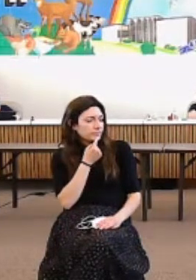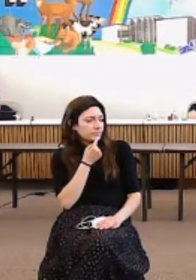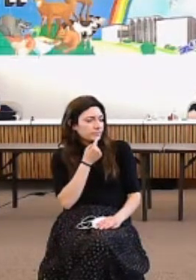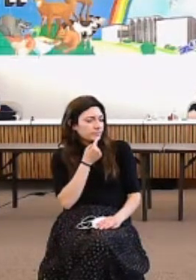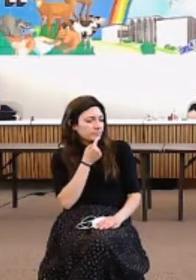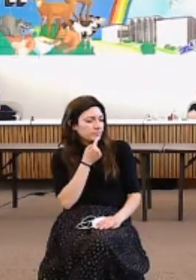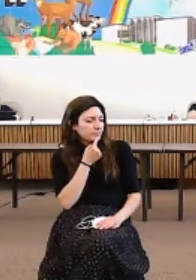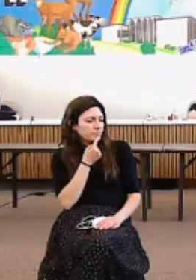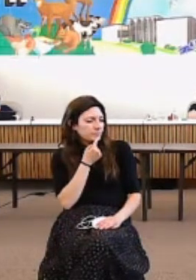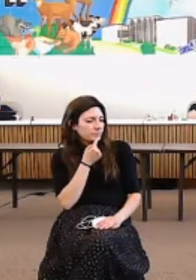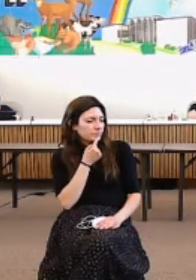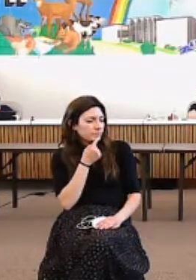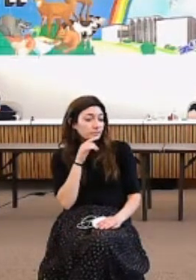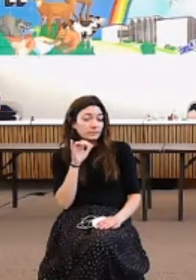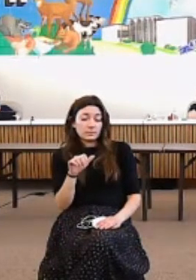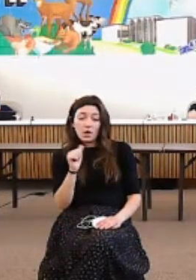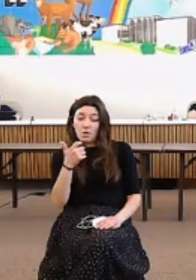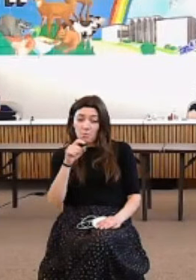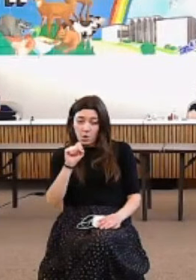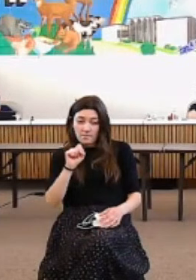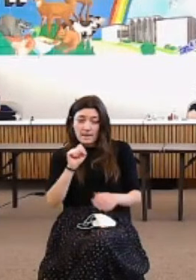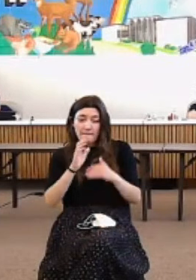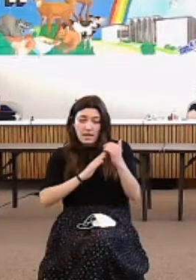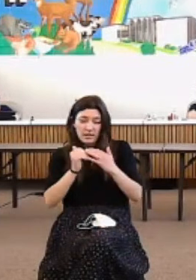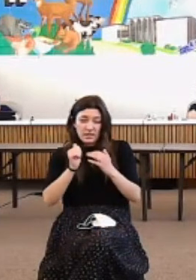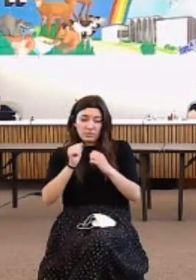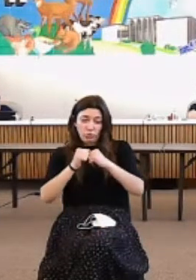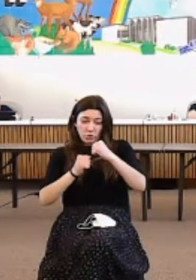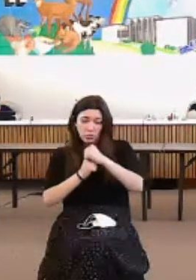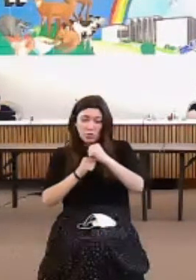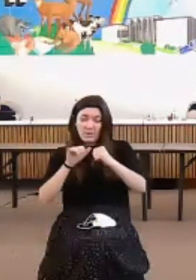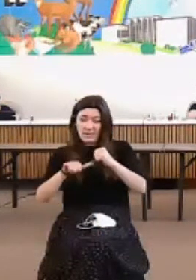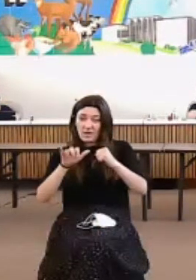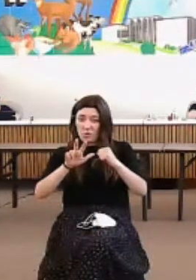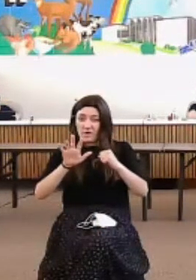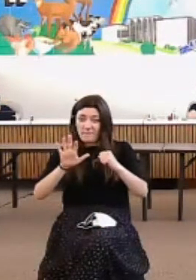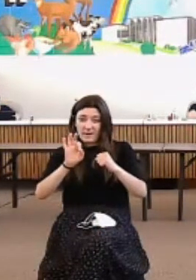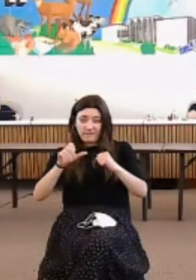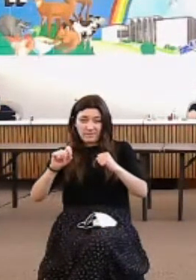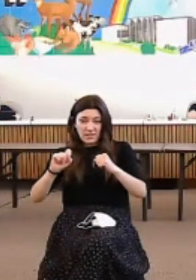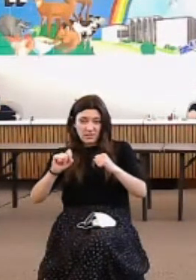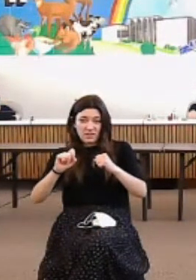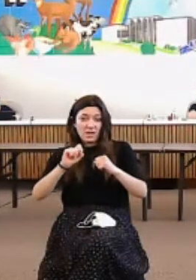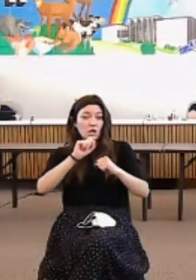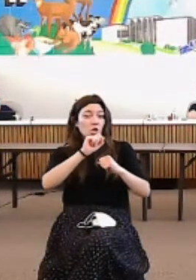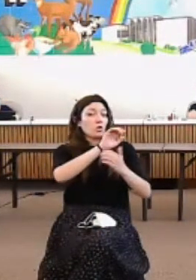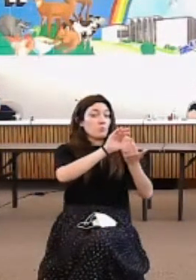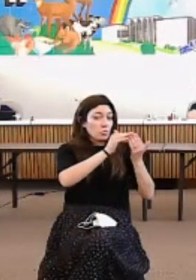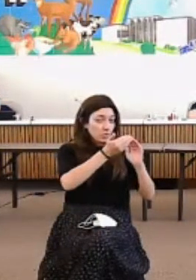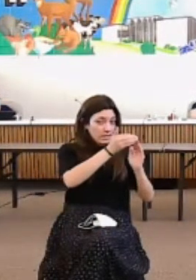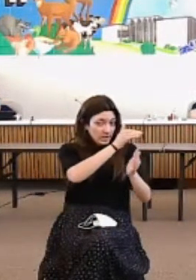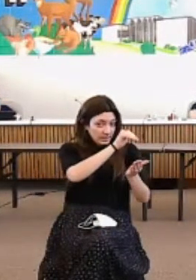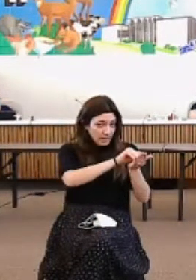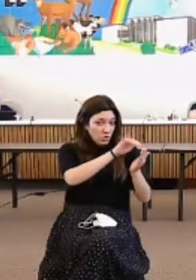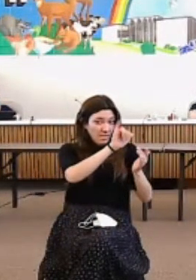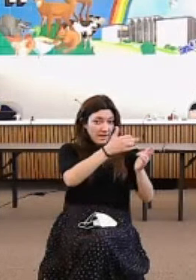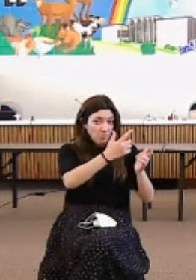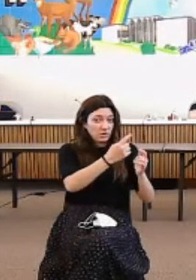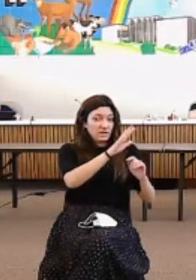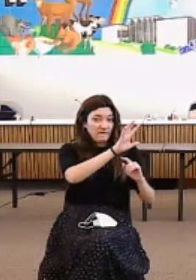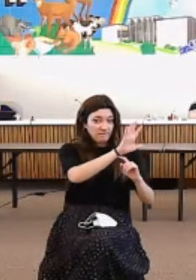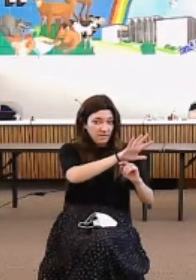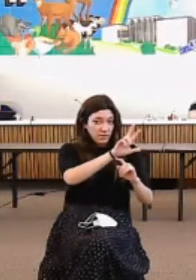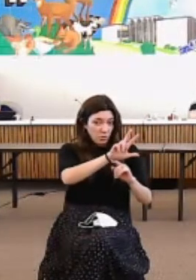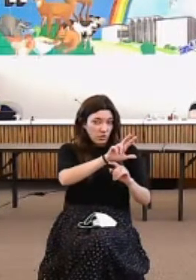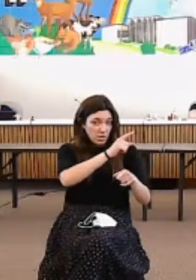that's 35 feet, if I remember it's only the community center portion Right. that's at the 53. And